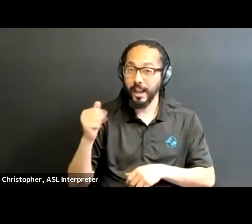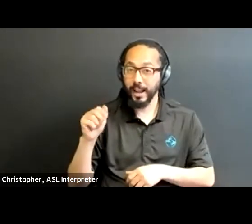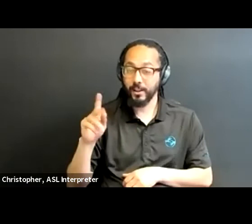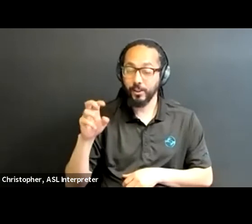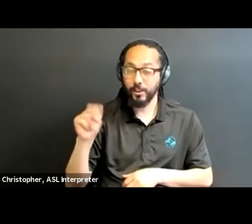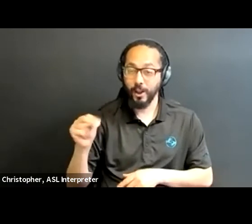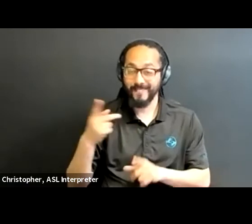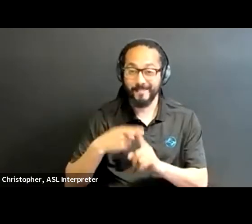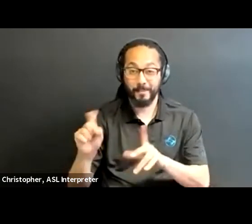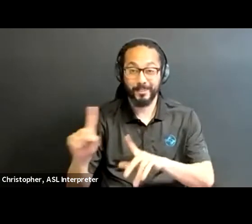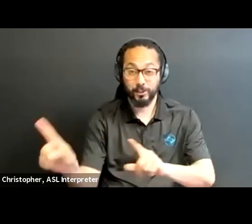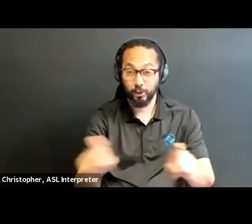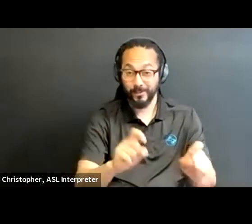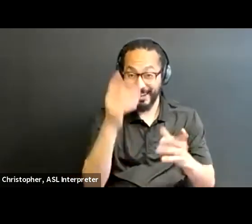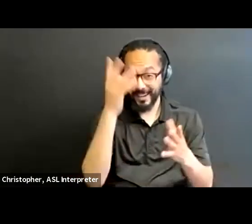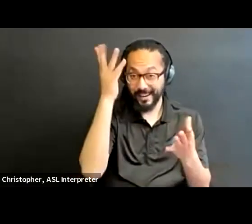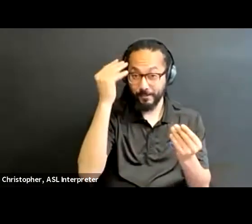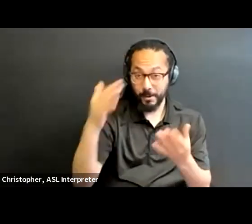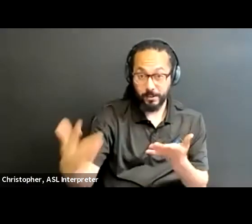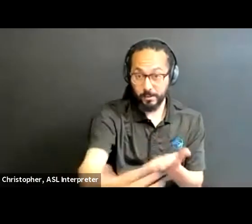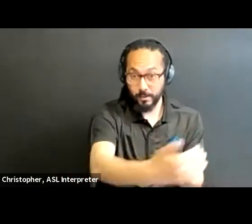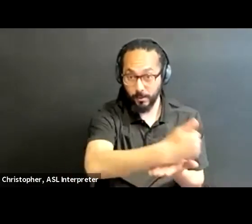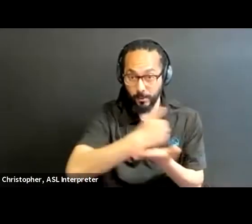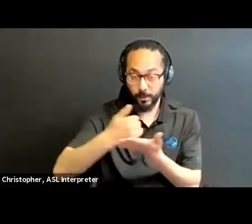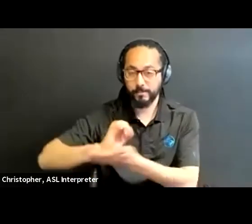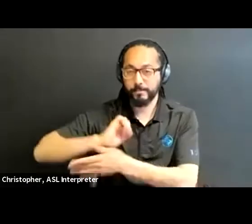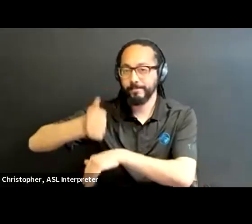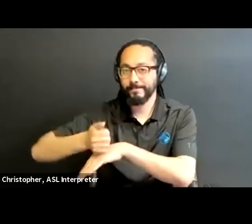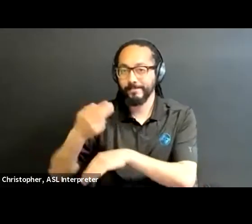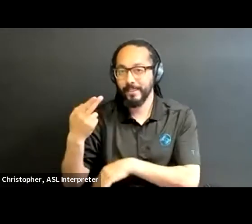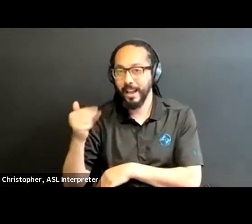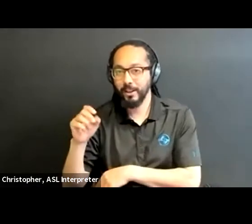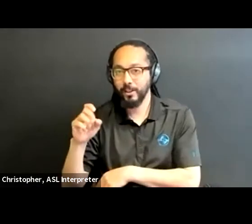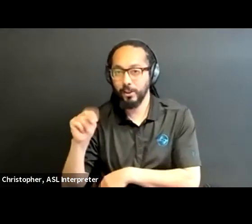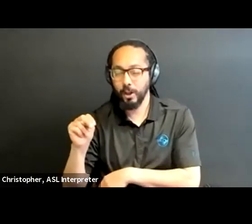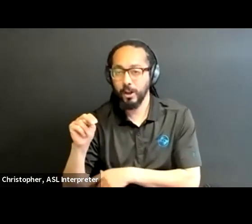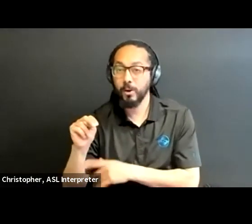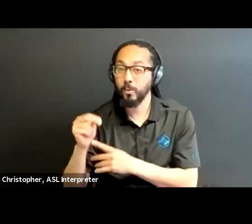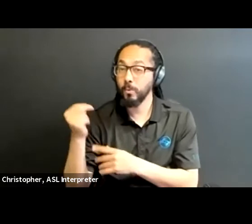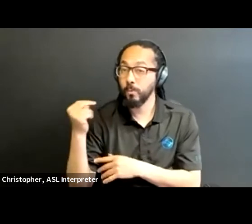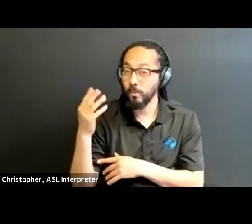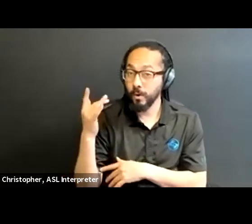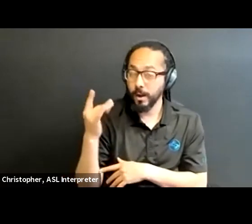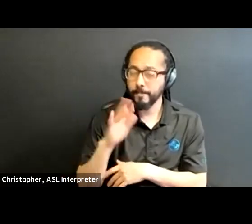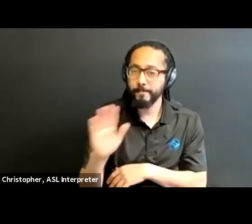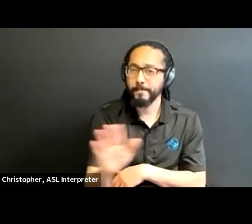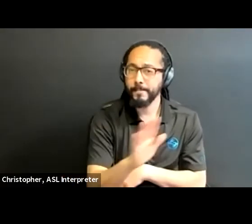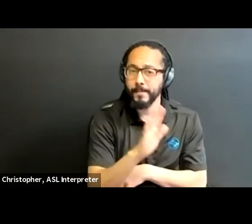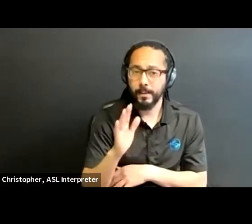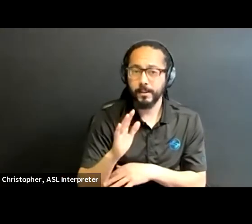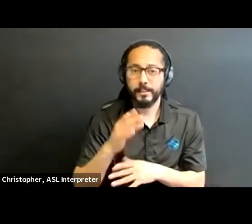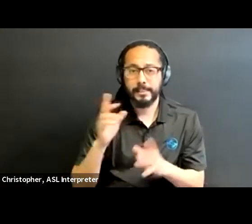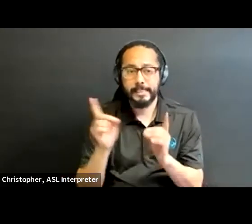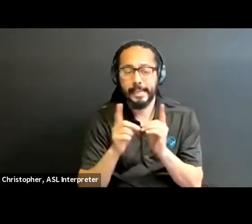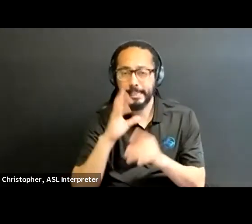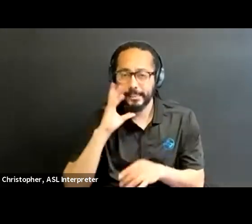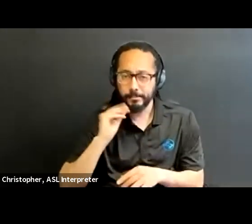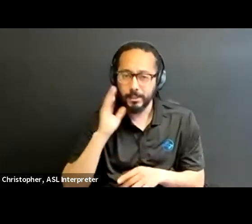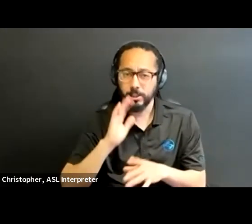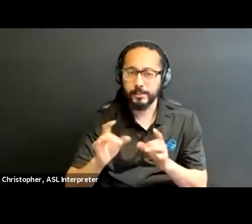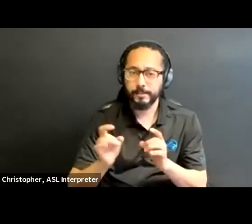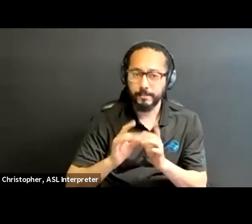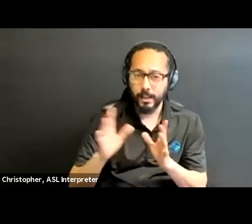the contributions of youth in terms of the dating experiences that they have and violence that they have faced. And so